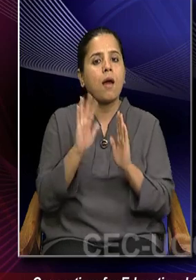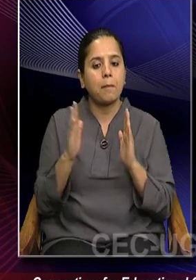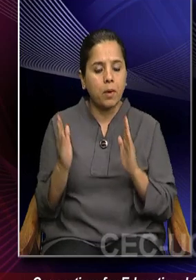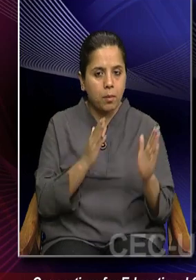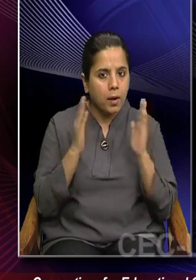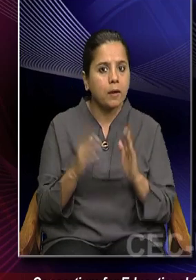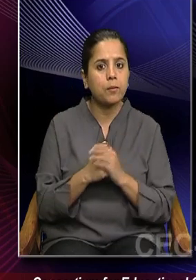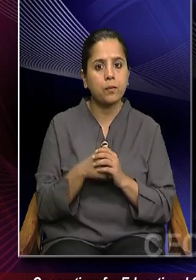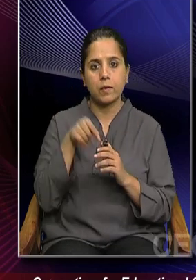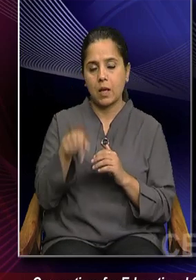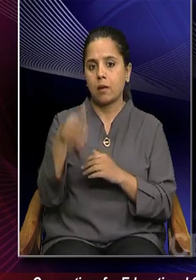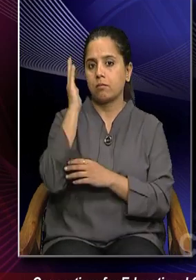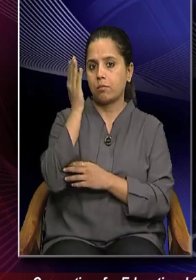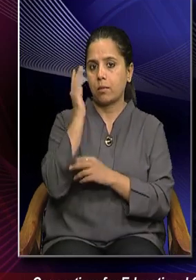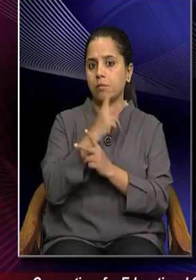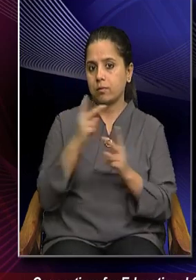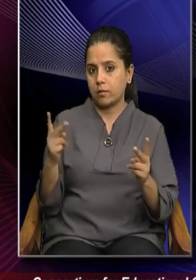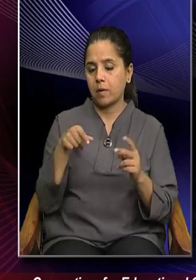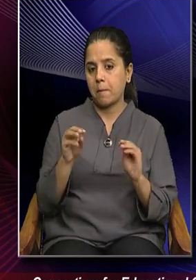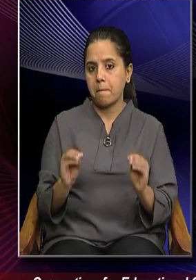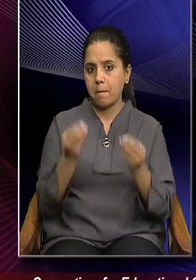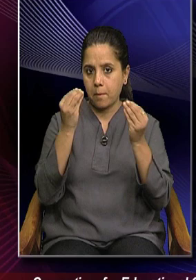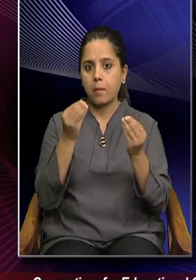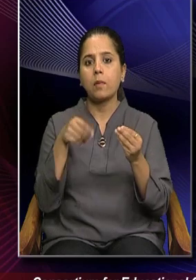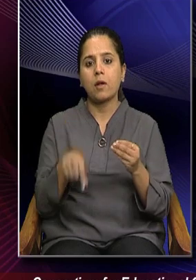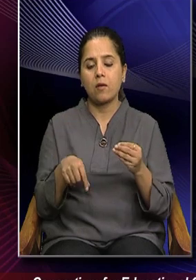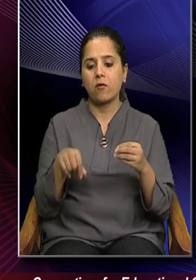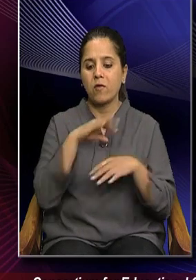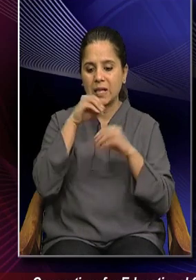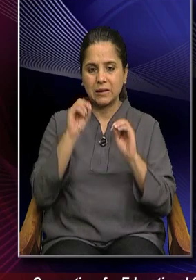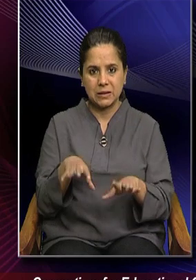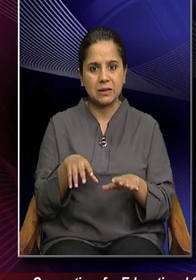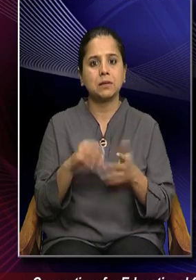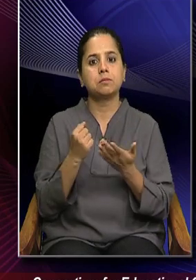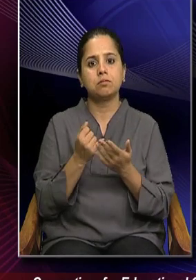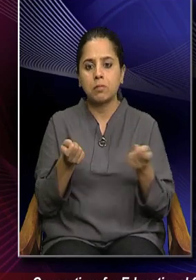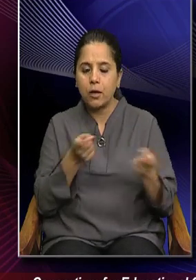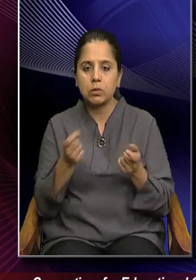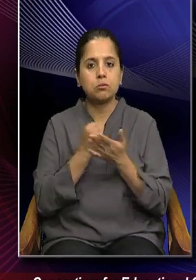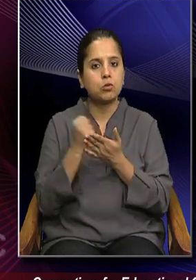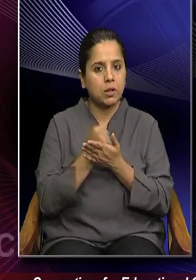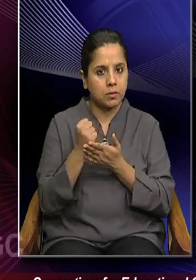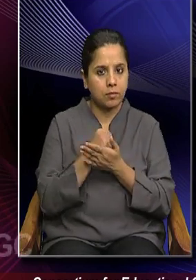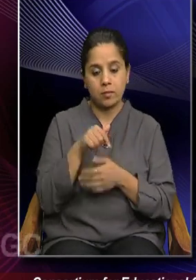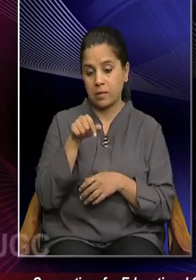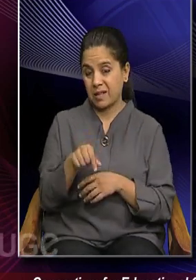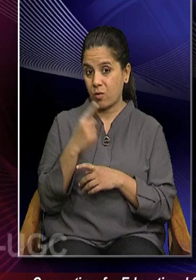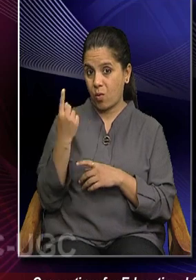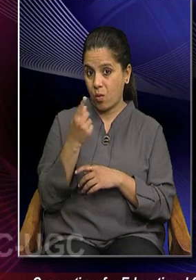and prepare a presentation, better waste management practices. This not